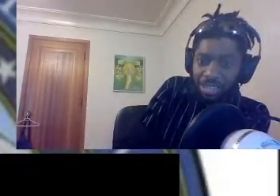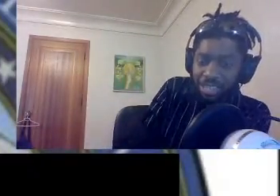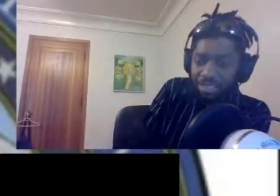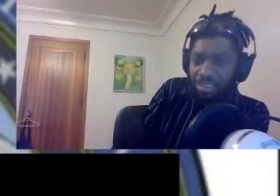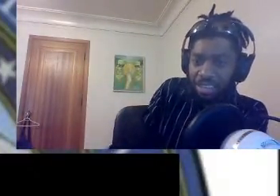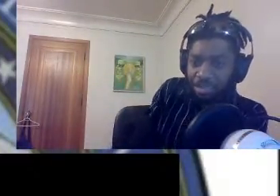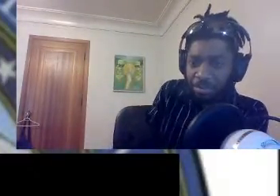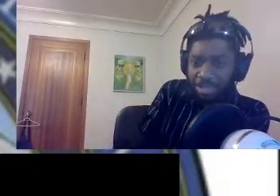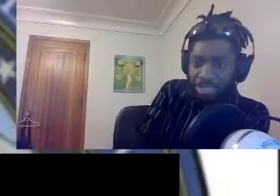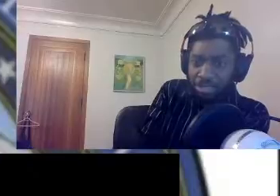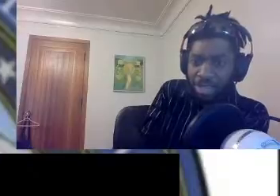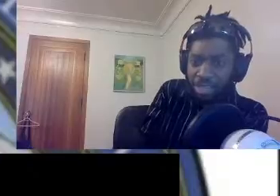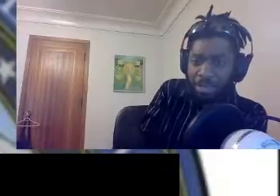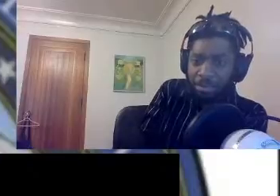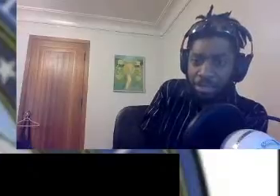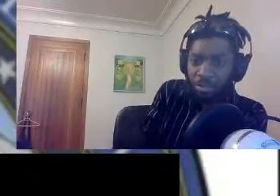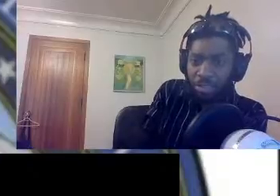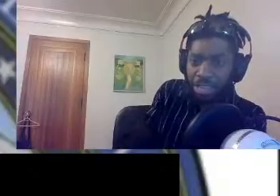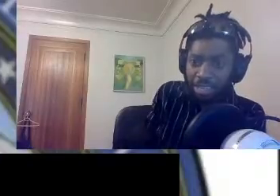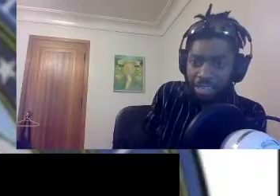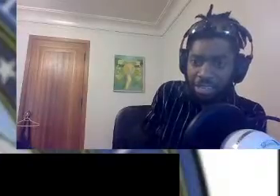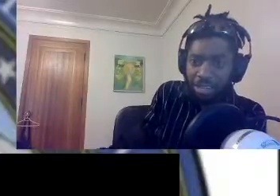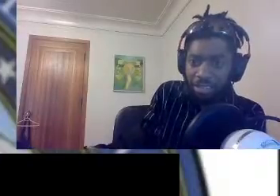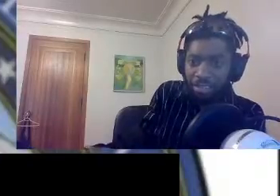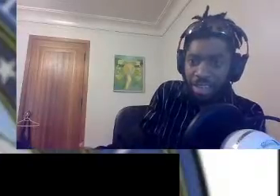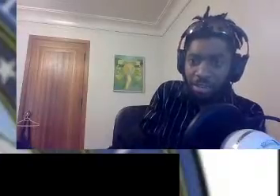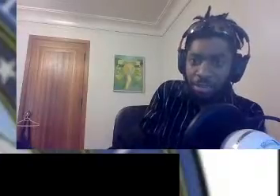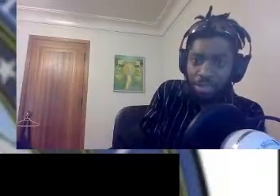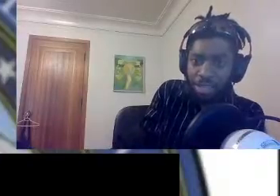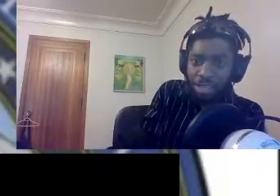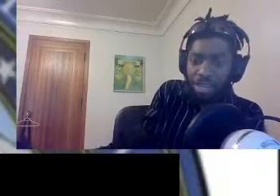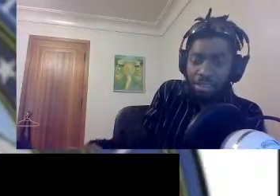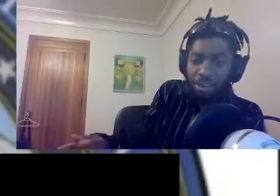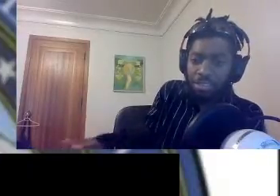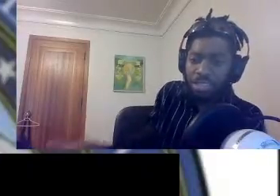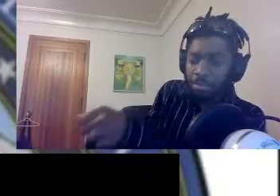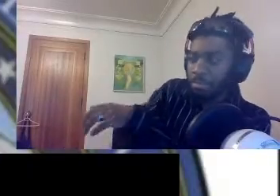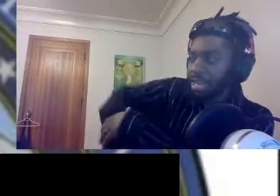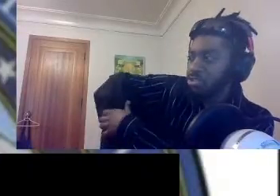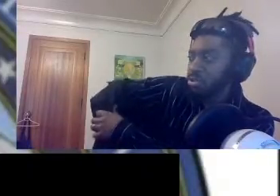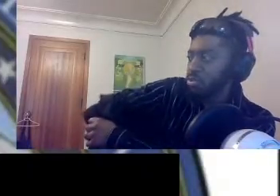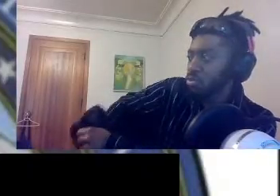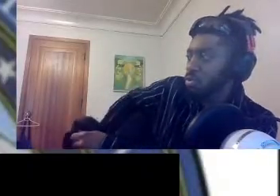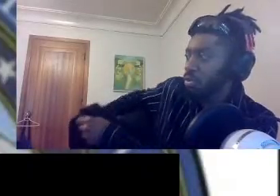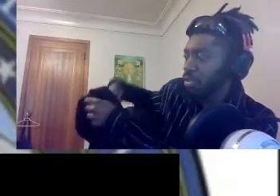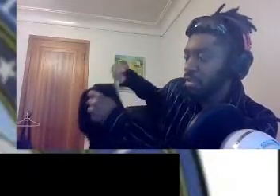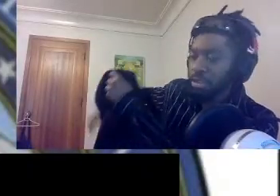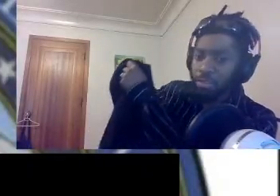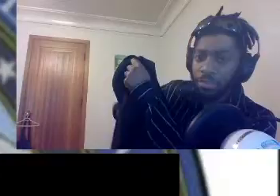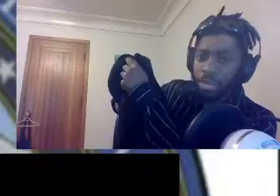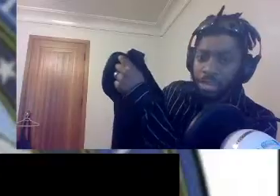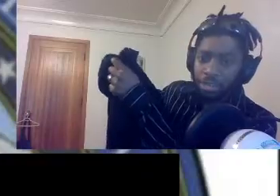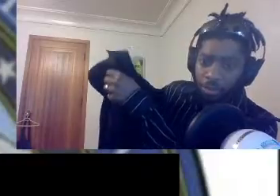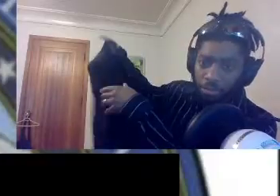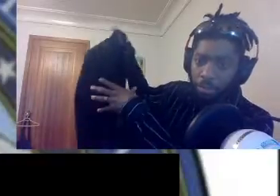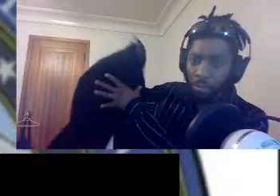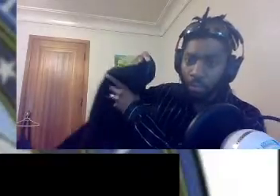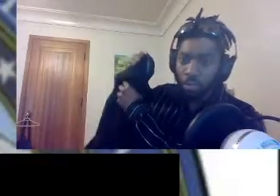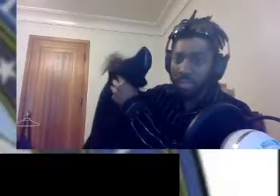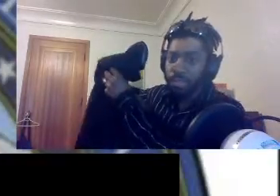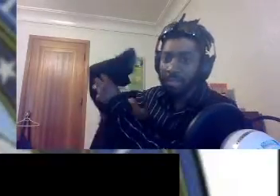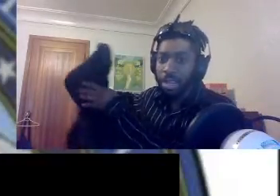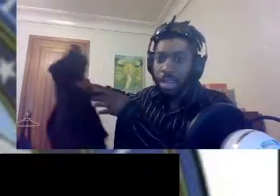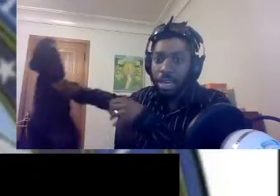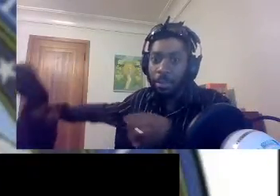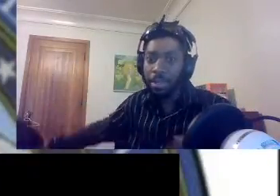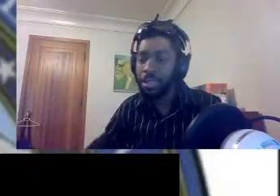Yeah, Craig, you're not going to be able to do that in August, I don't think. There aren't any major new rules. So they're not going to close the